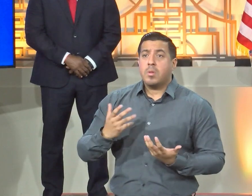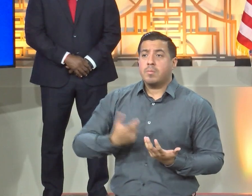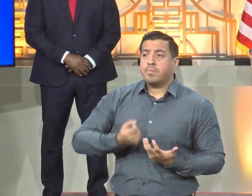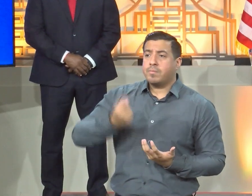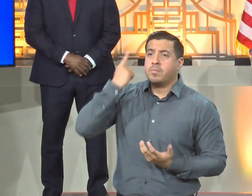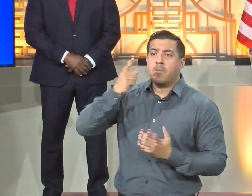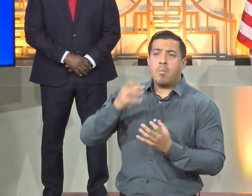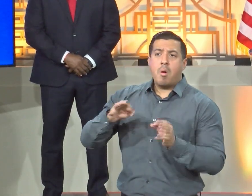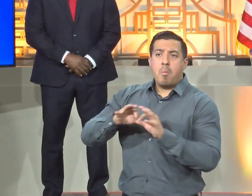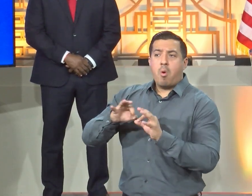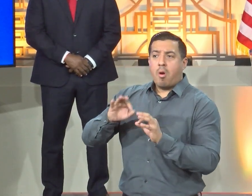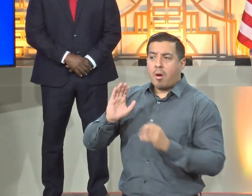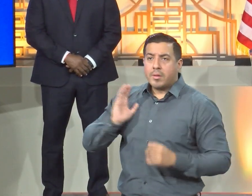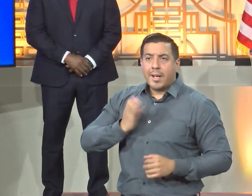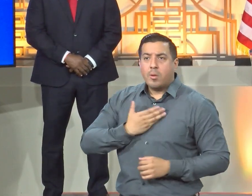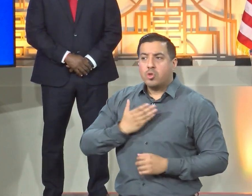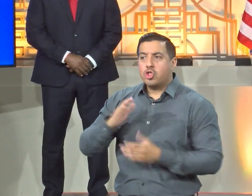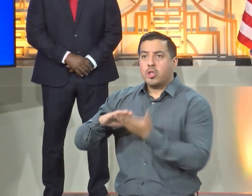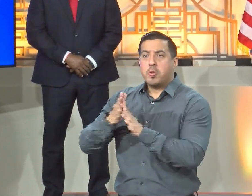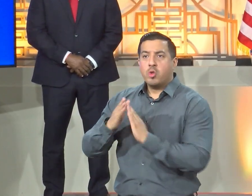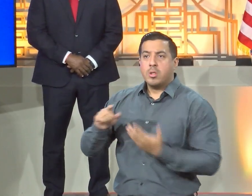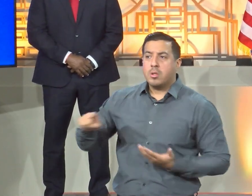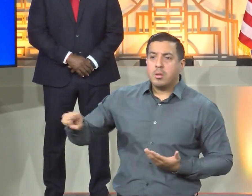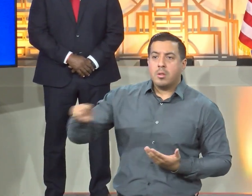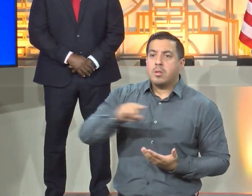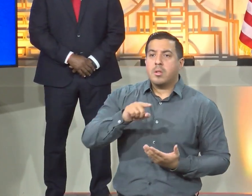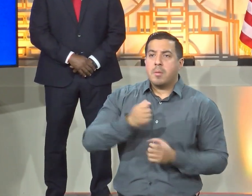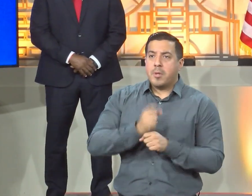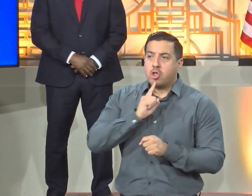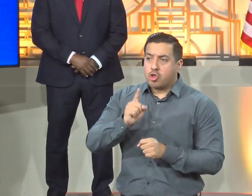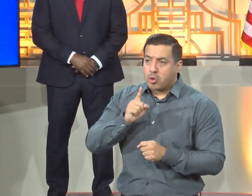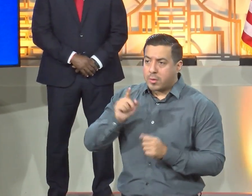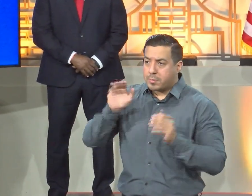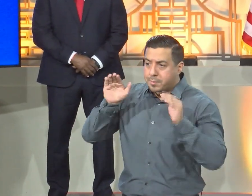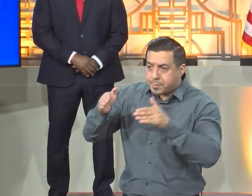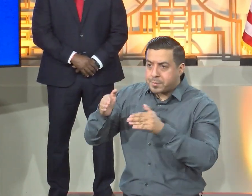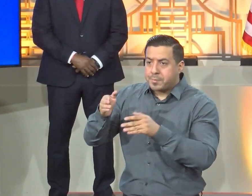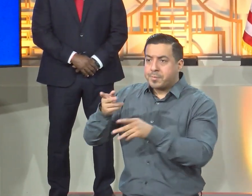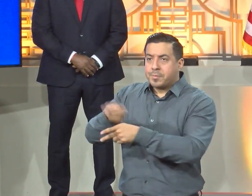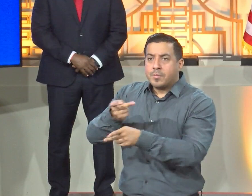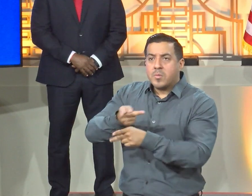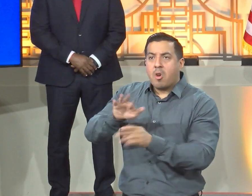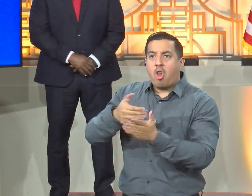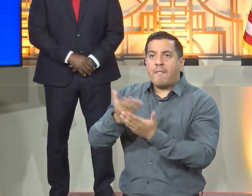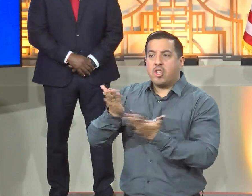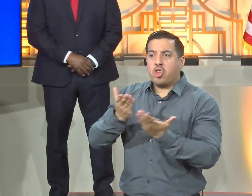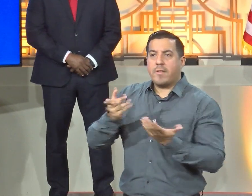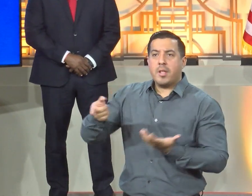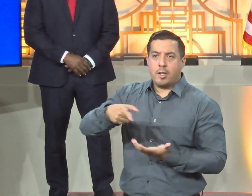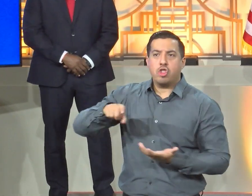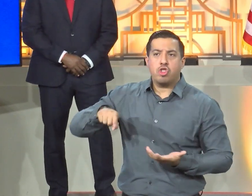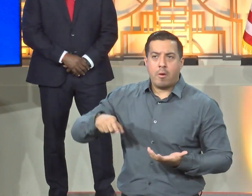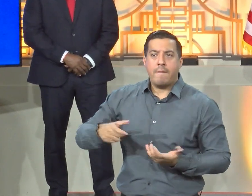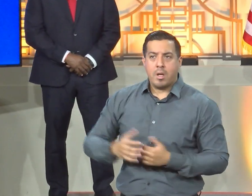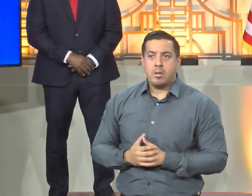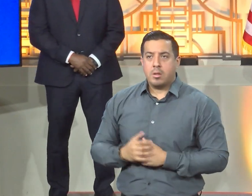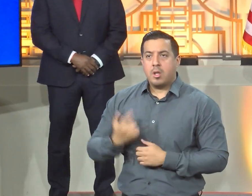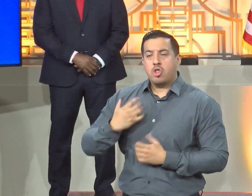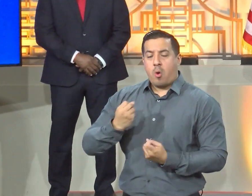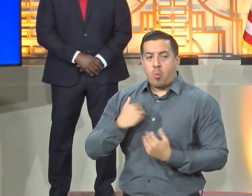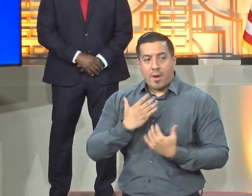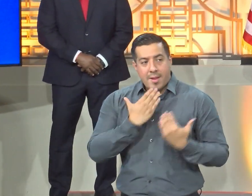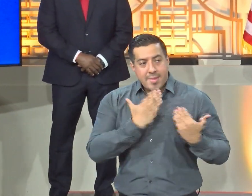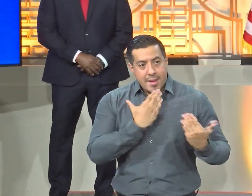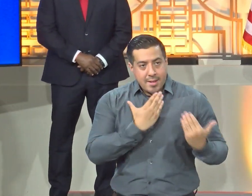of all of our communities and making sure that they get the attention and the service that they deserve. And so I want to